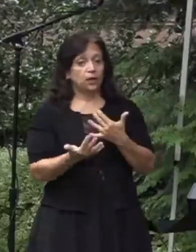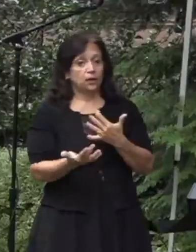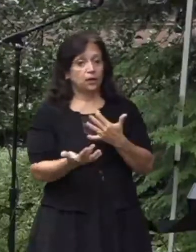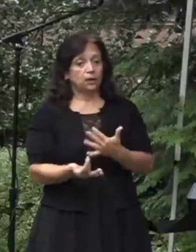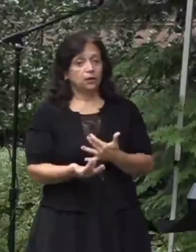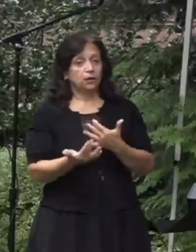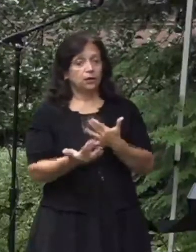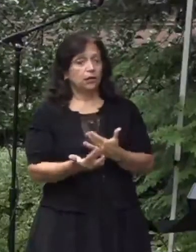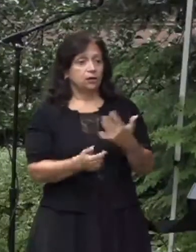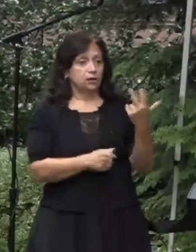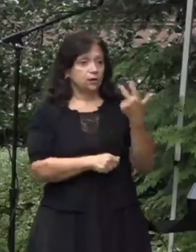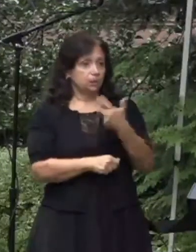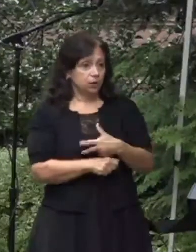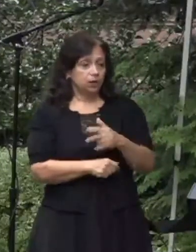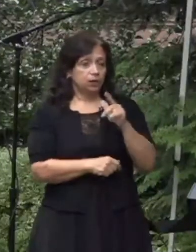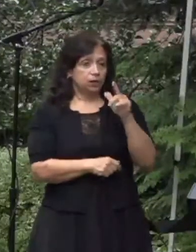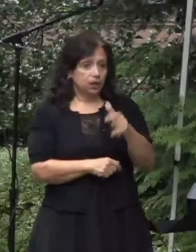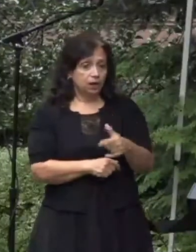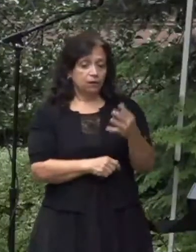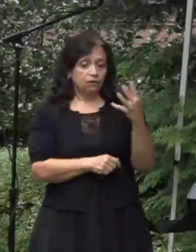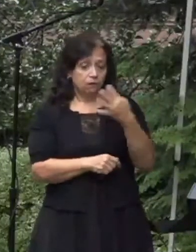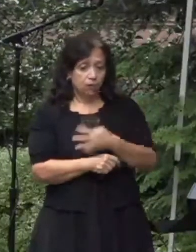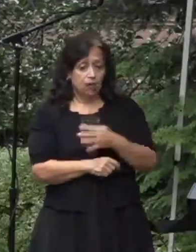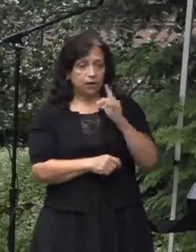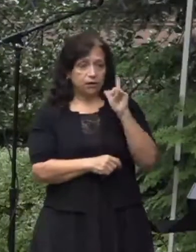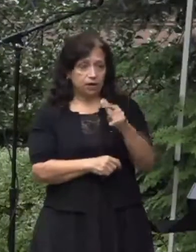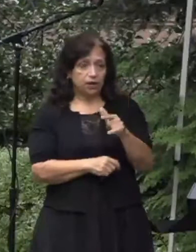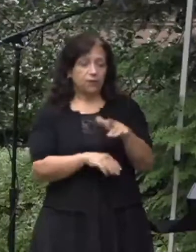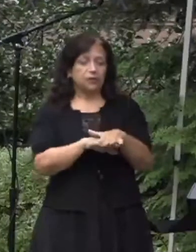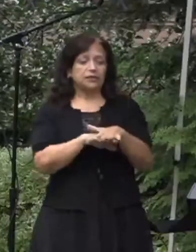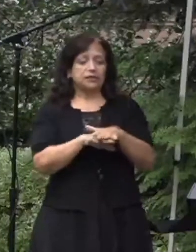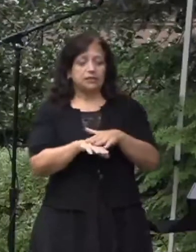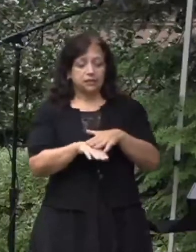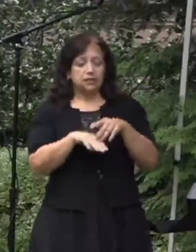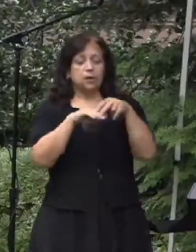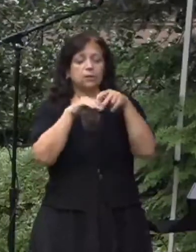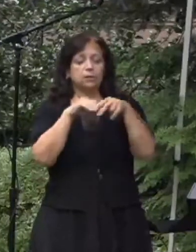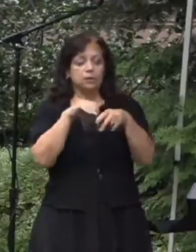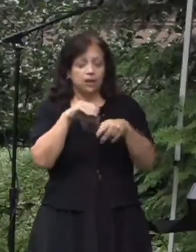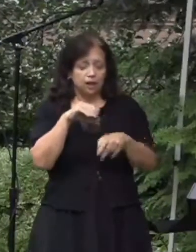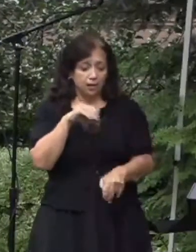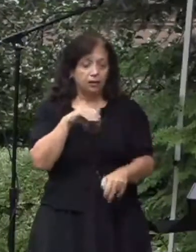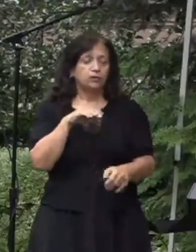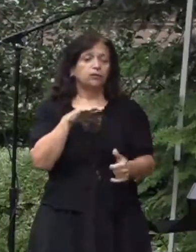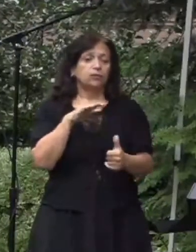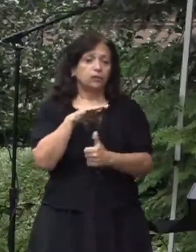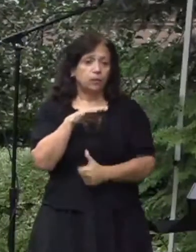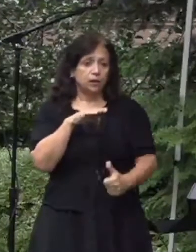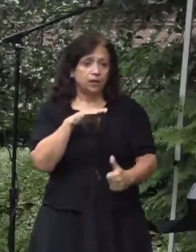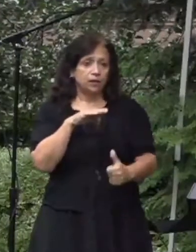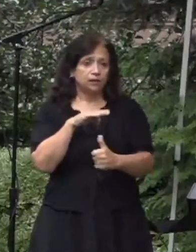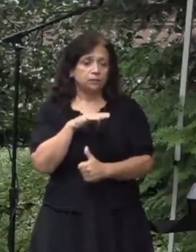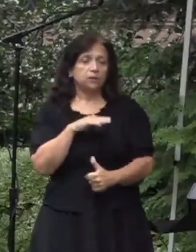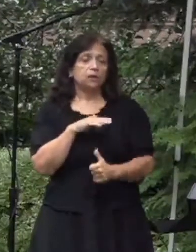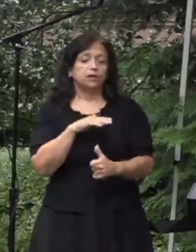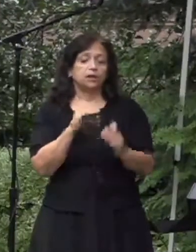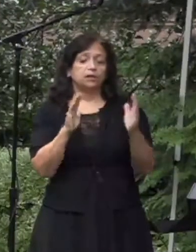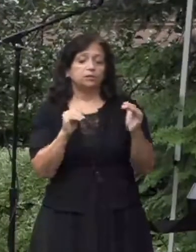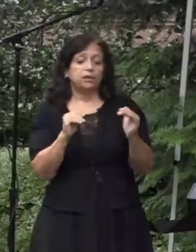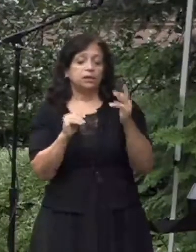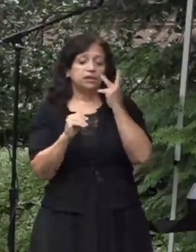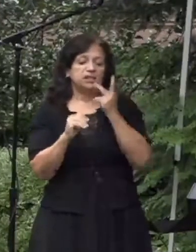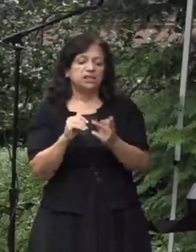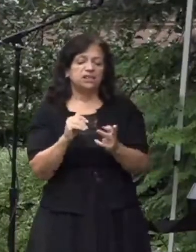A few days later, he made the slow descent back into that basement, probably expecting it to